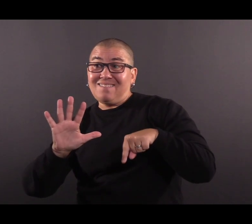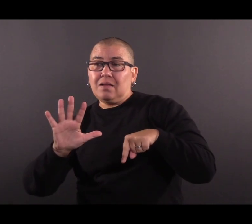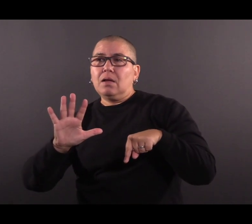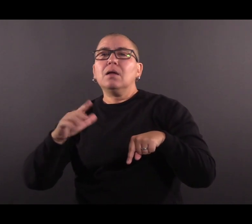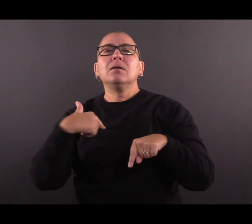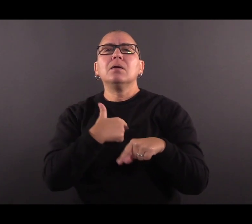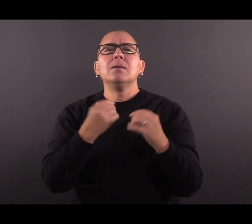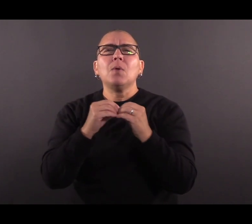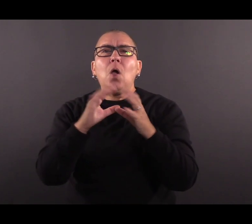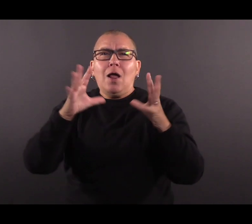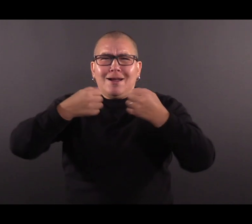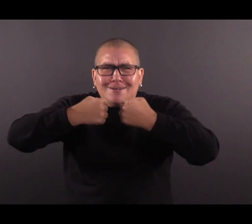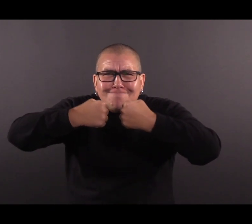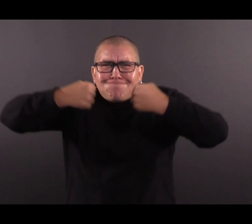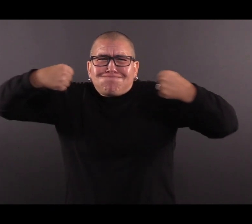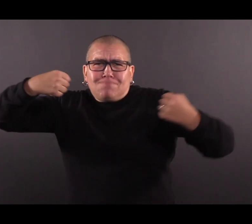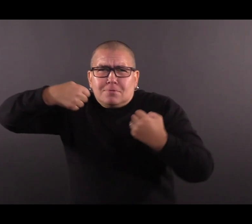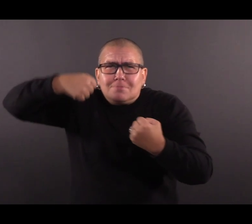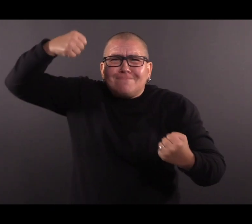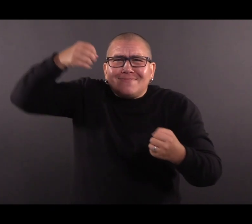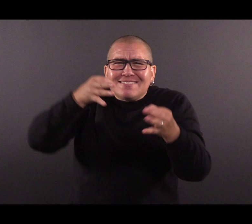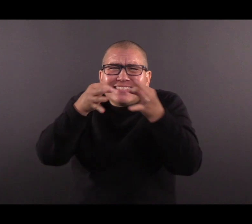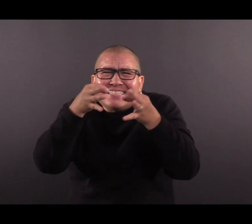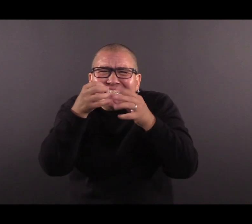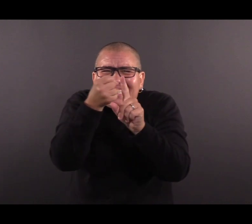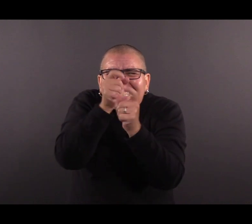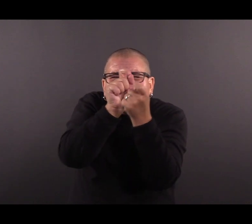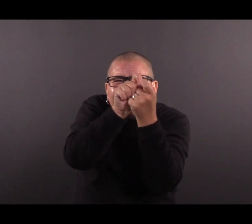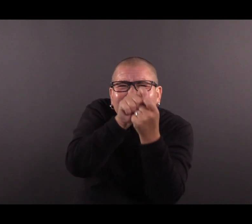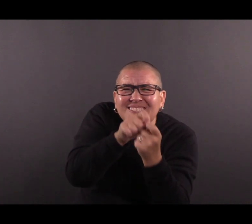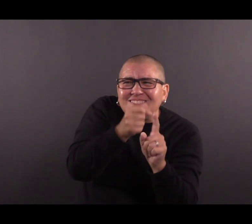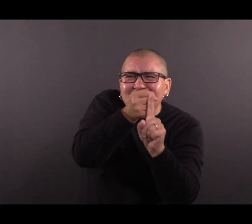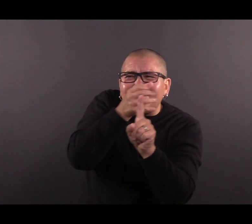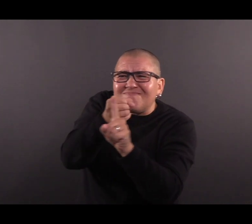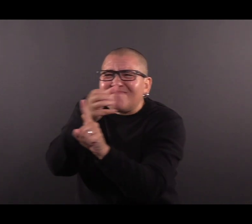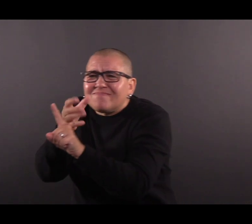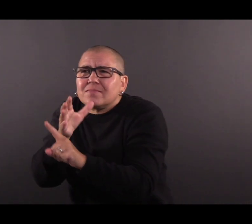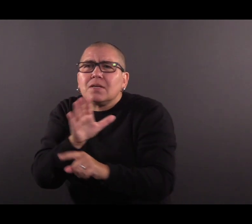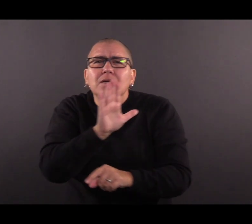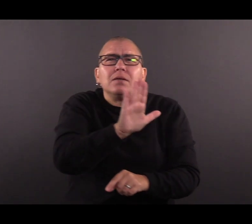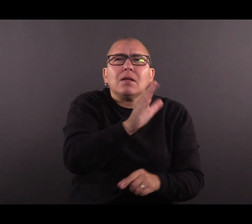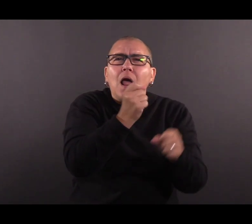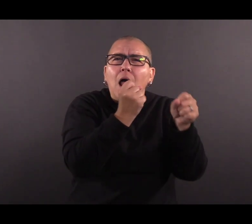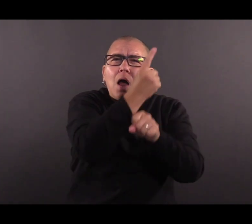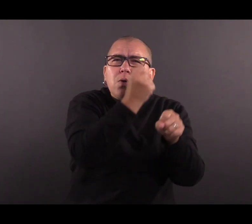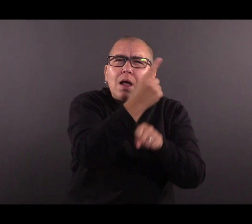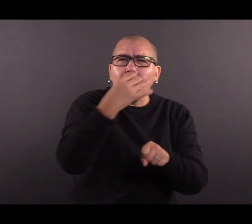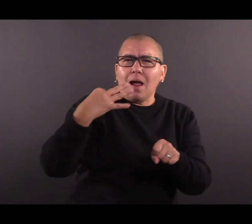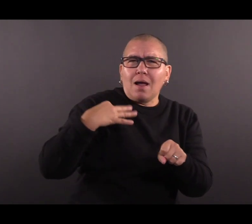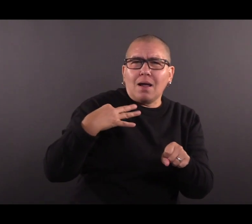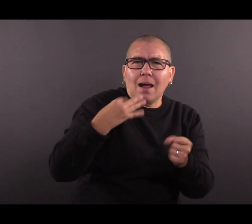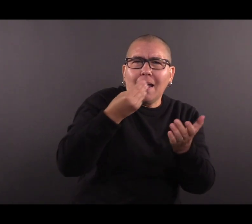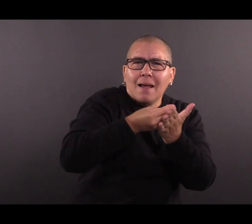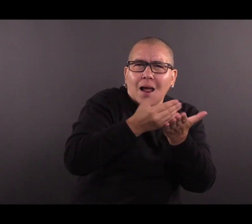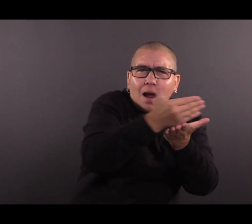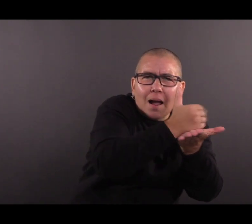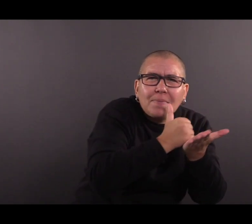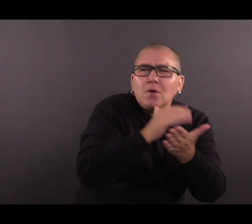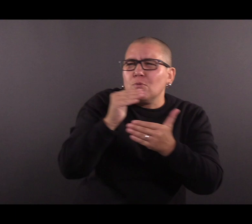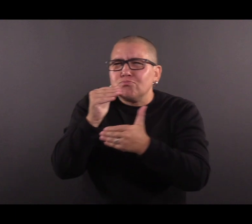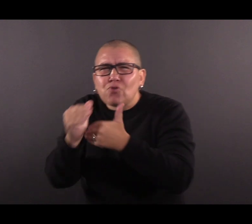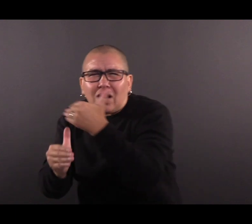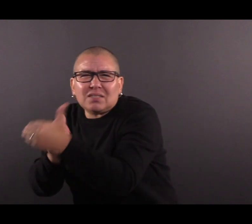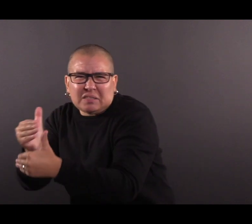will outline COC program funding and the annual competitive application process. This